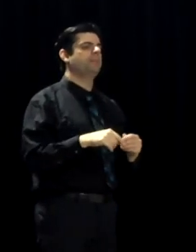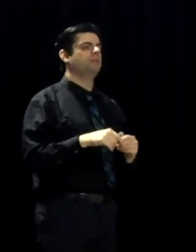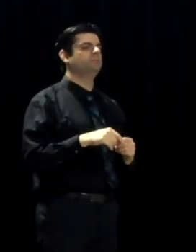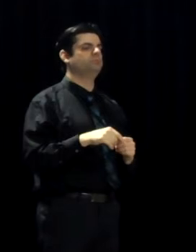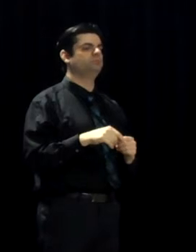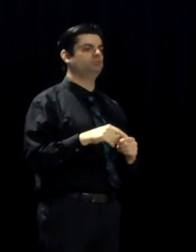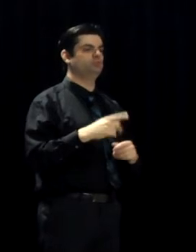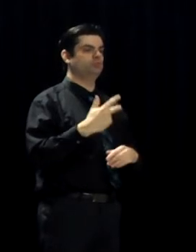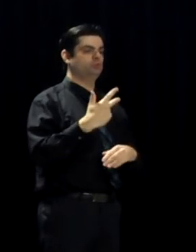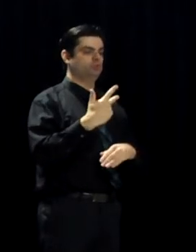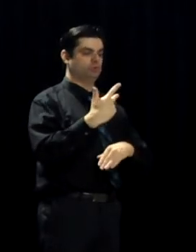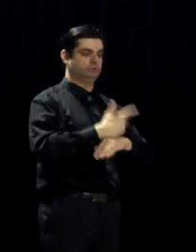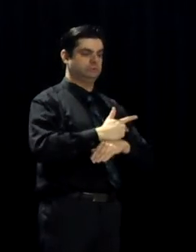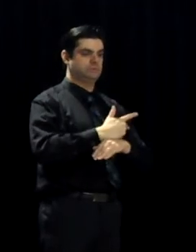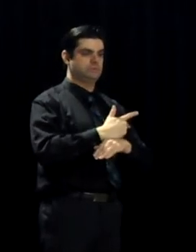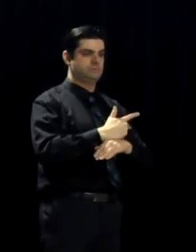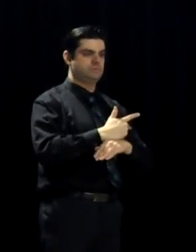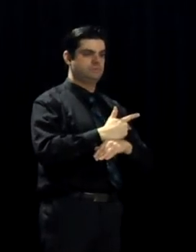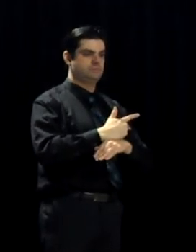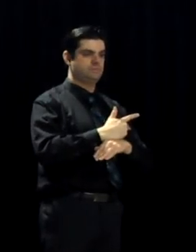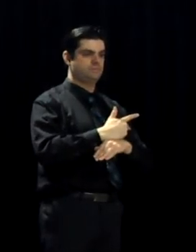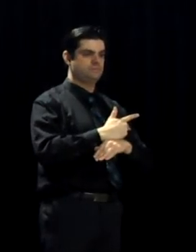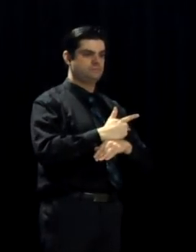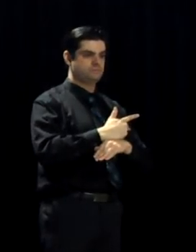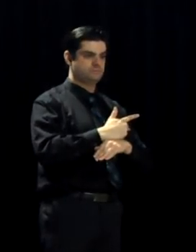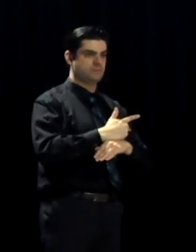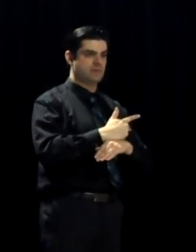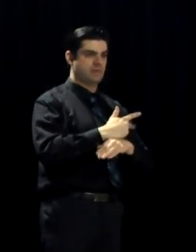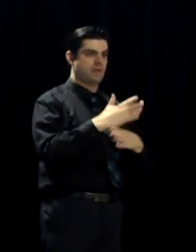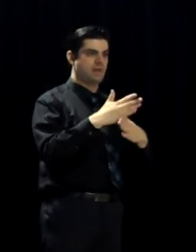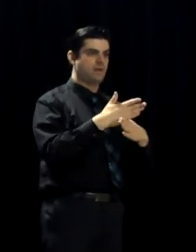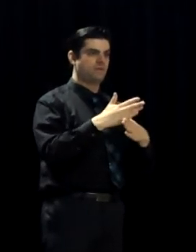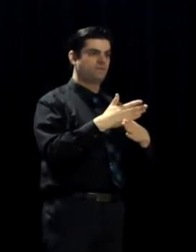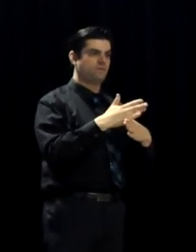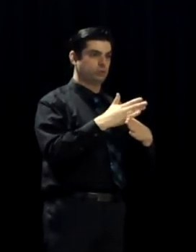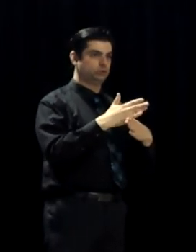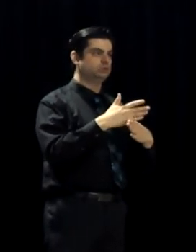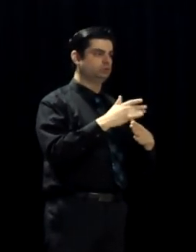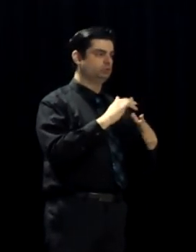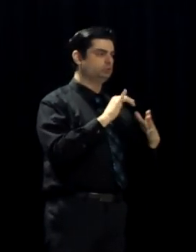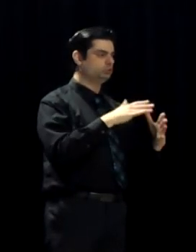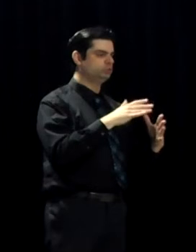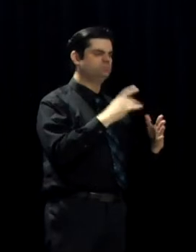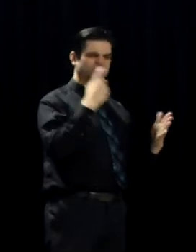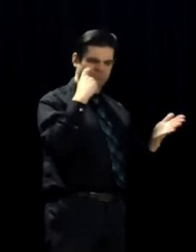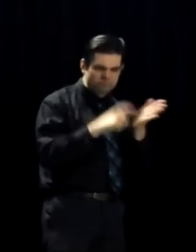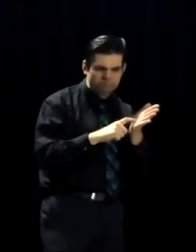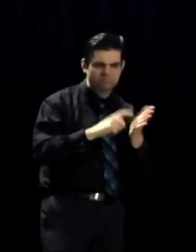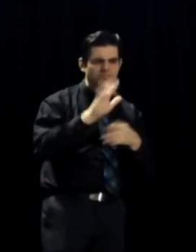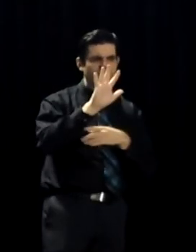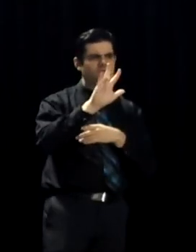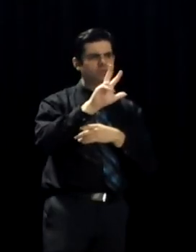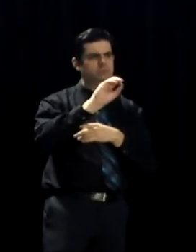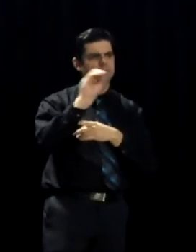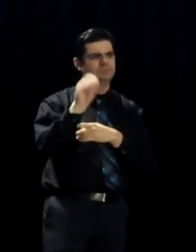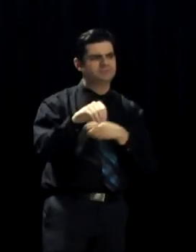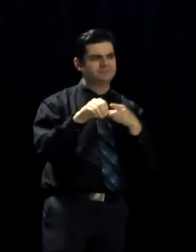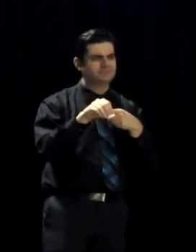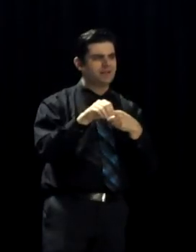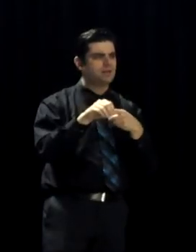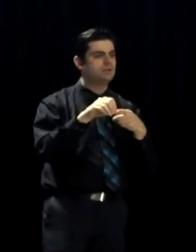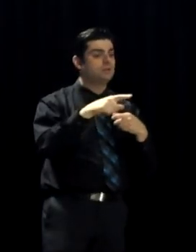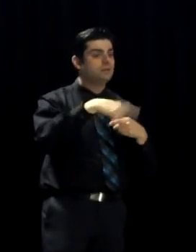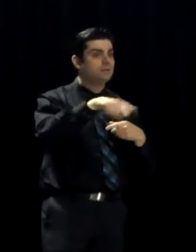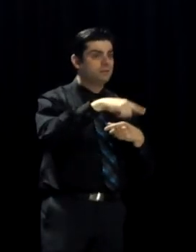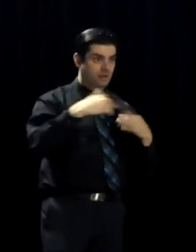is 53% of the cases are asymptomatic. That's important for the community to